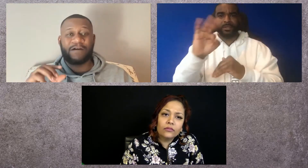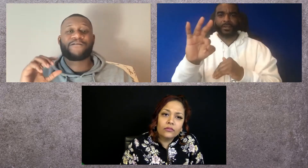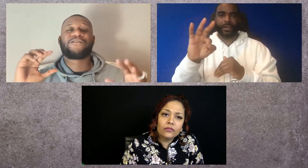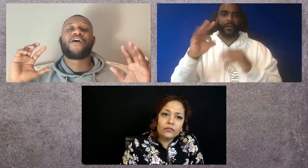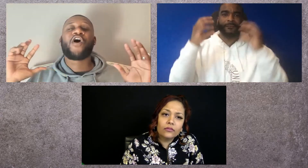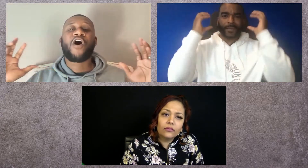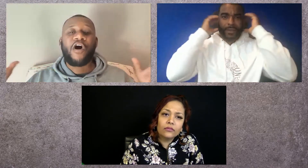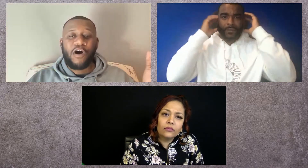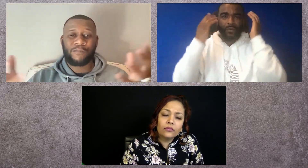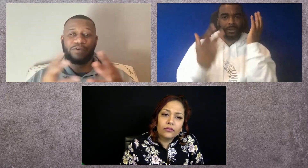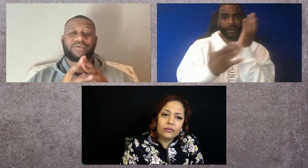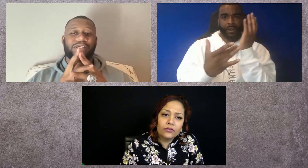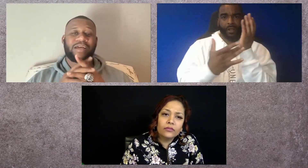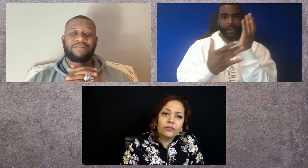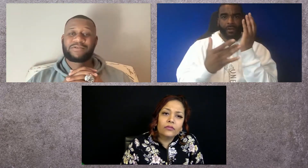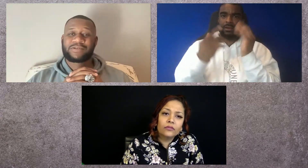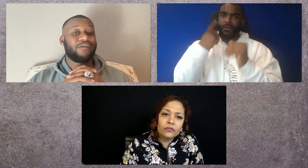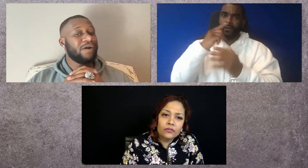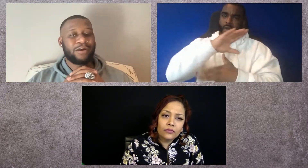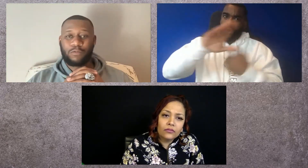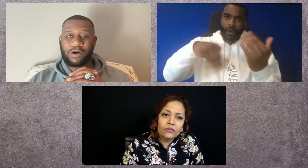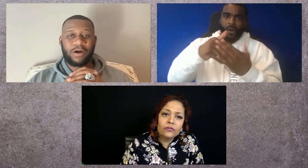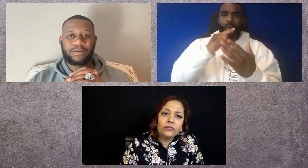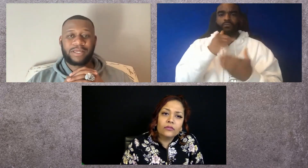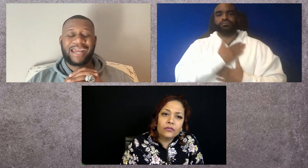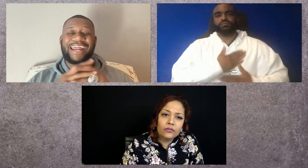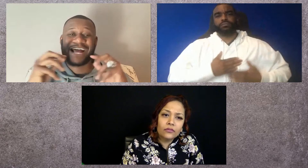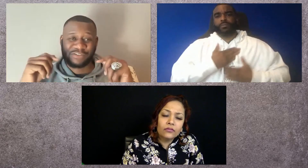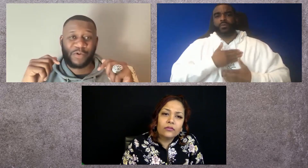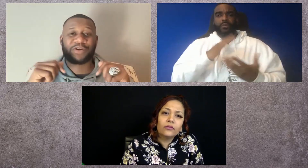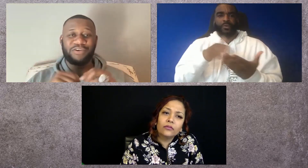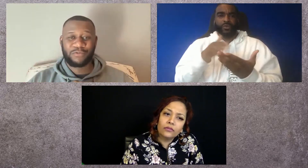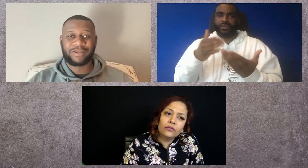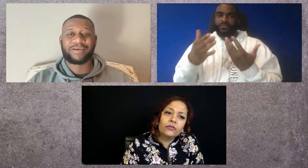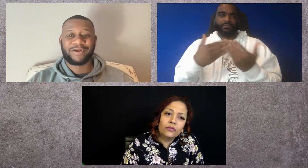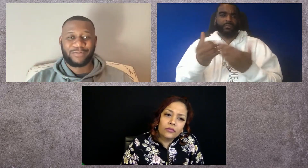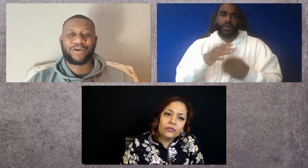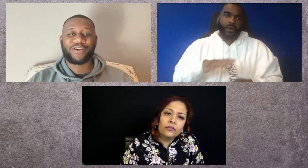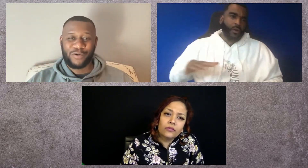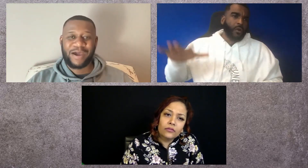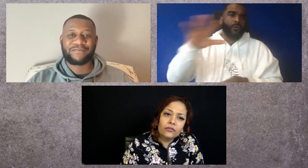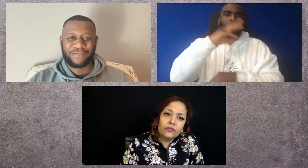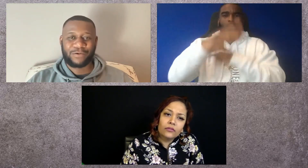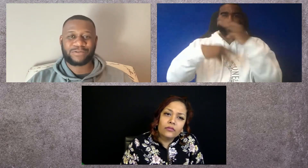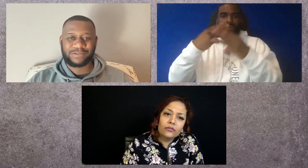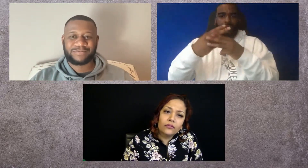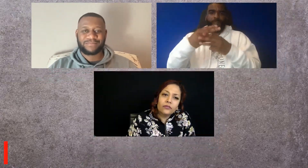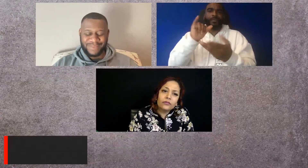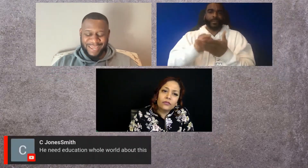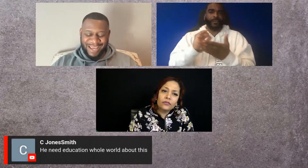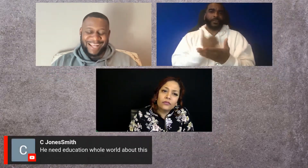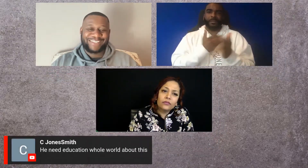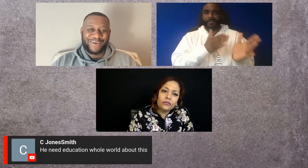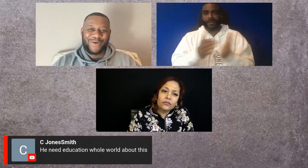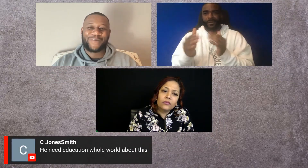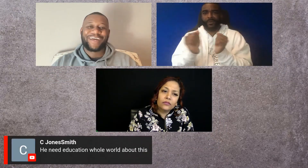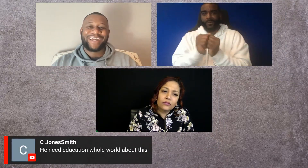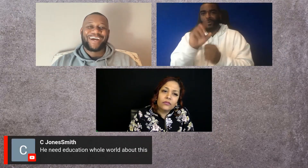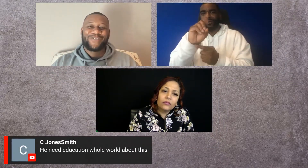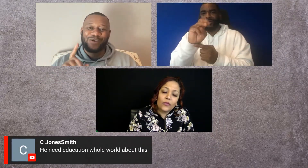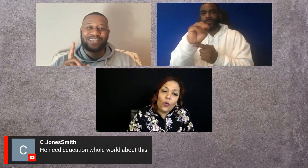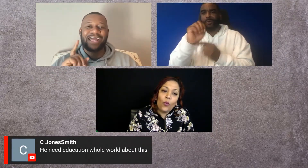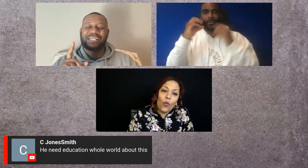technology for all music lovers around the world. And that's what we're doing with Dome headphones. And